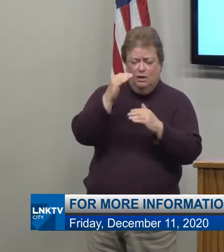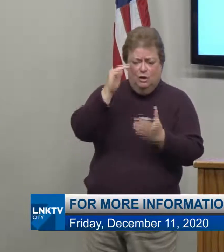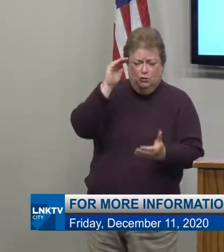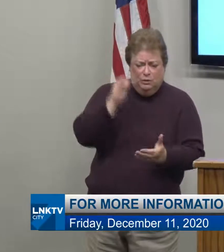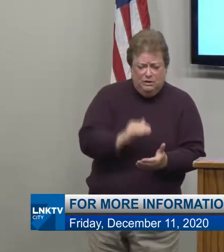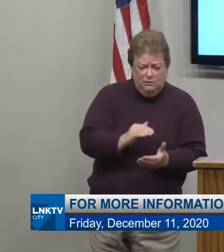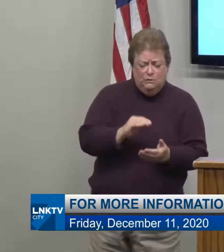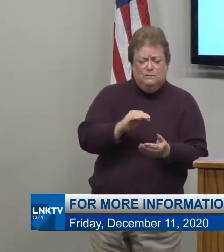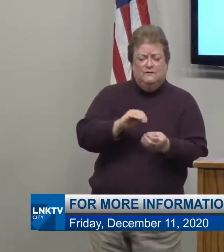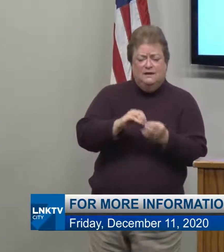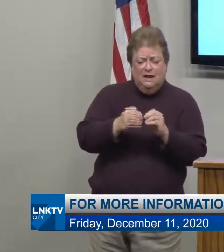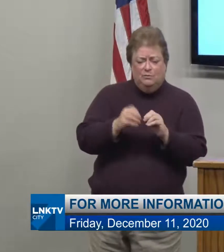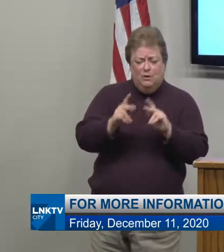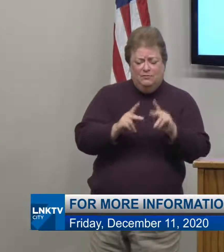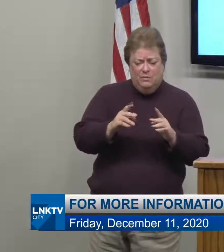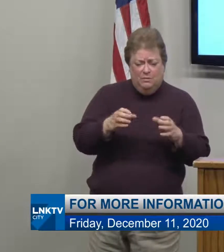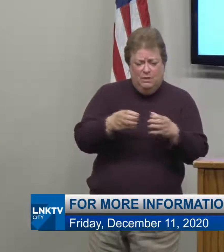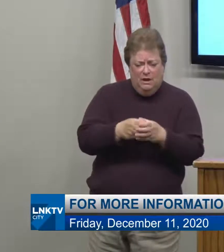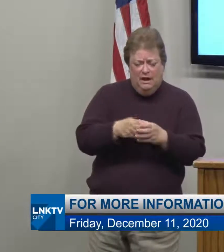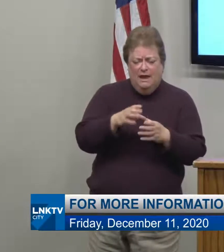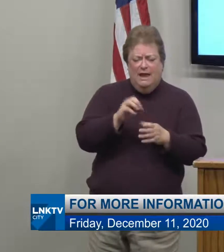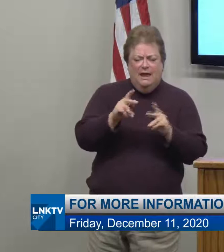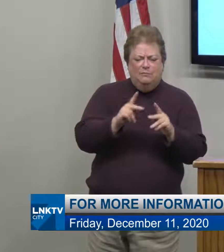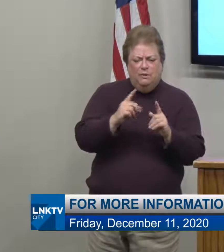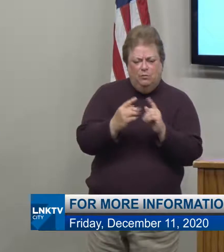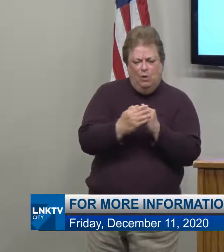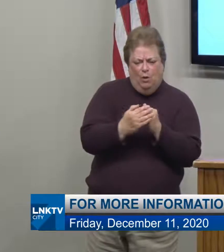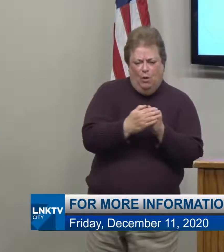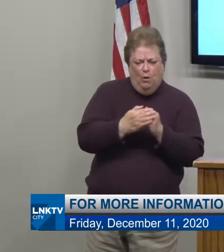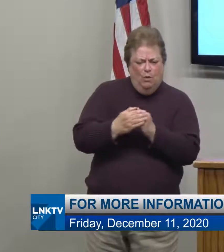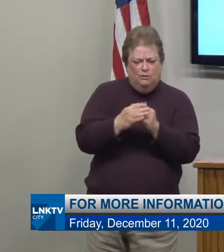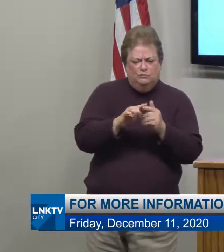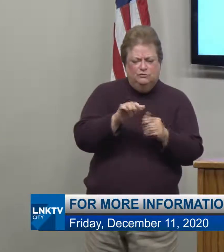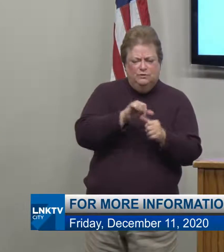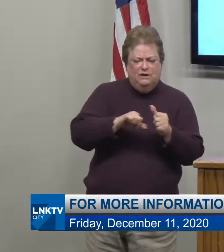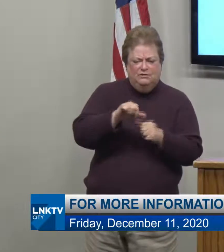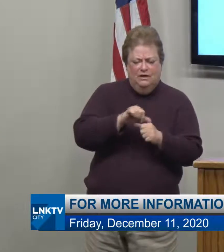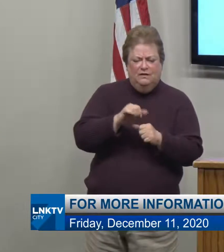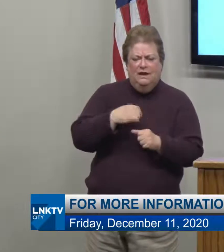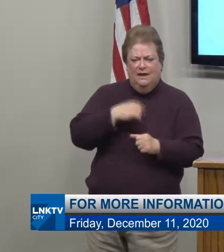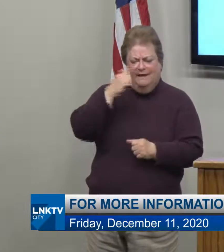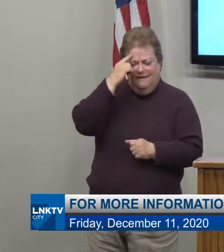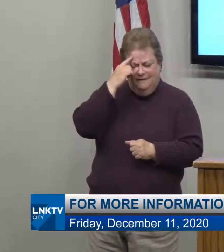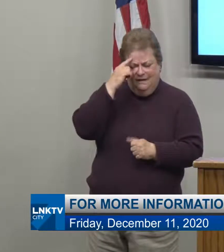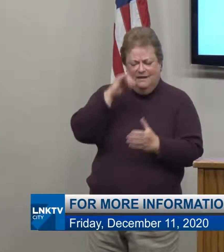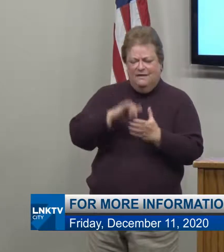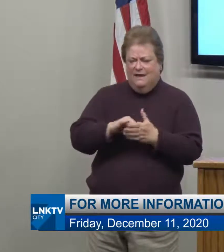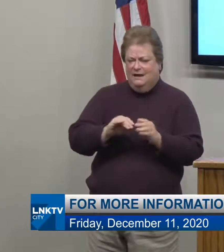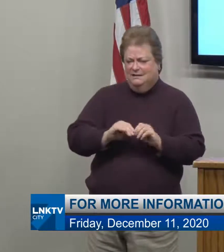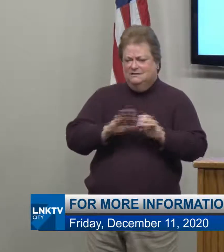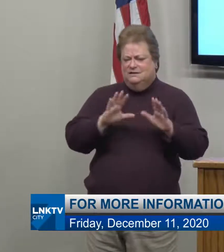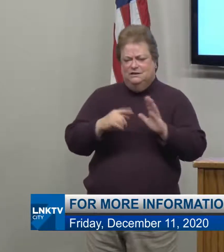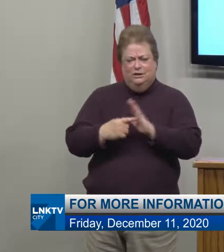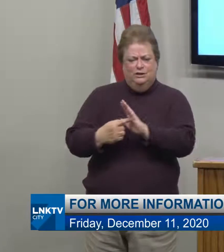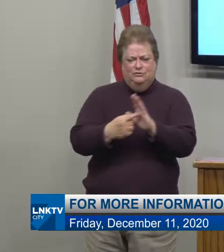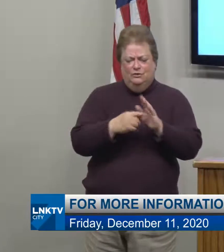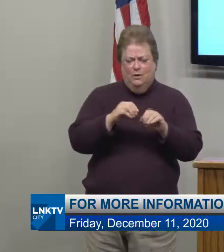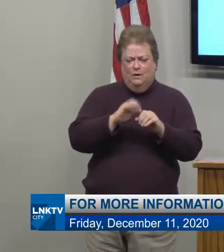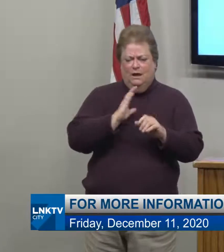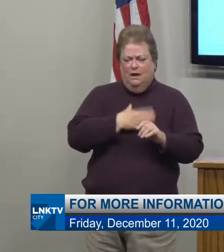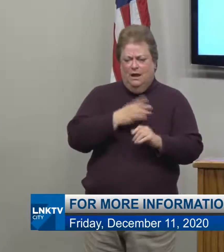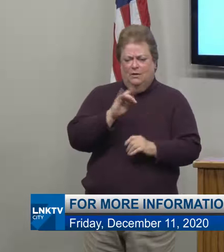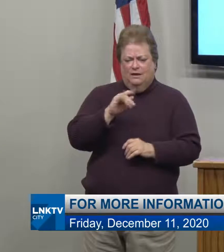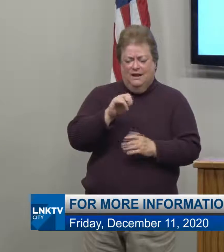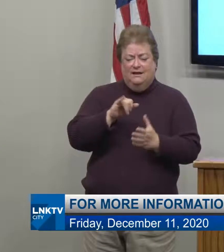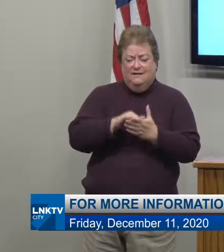in close contact with each other. That's, I think, has been really clearly shown in all the data, is the